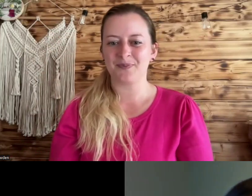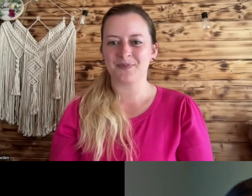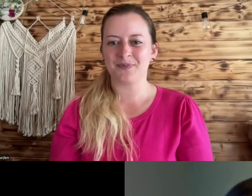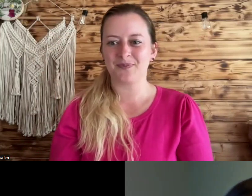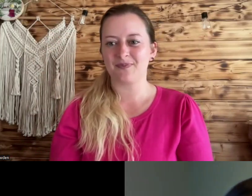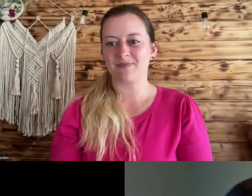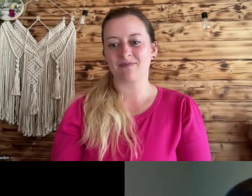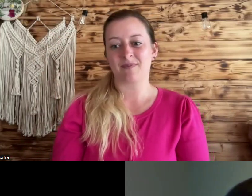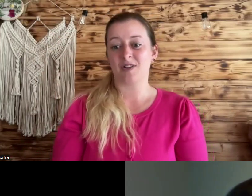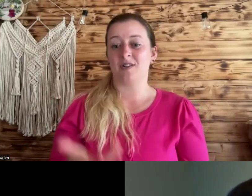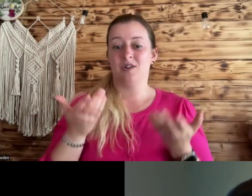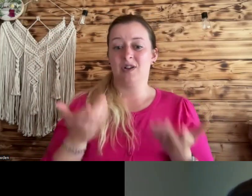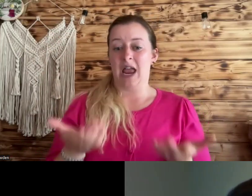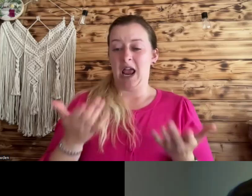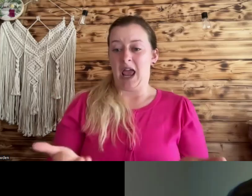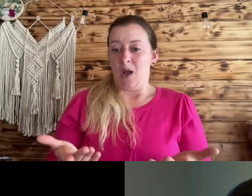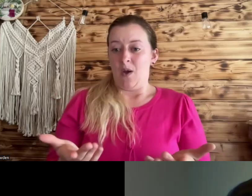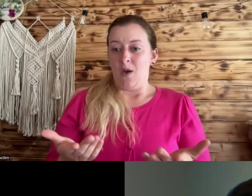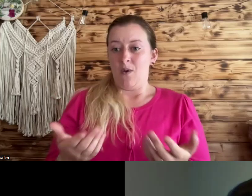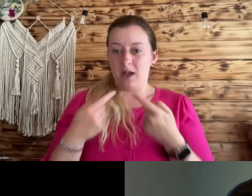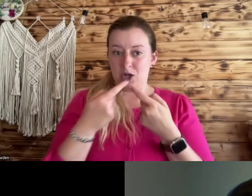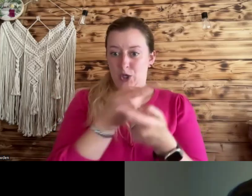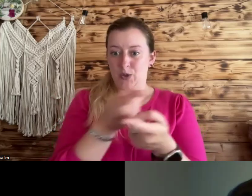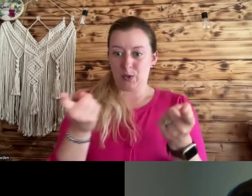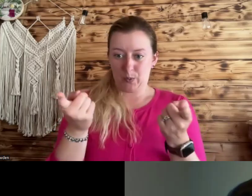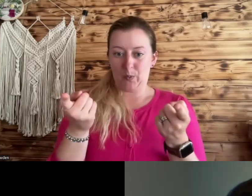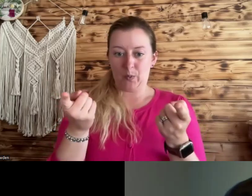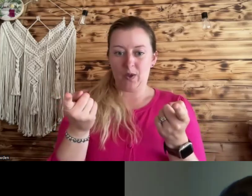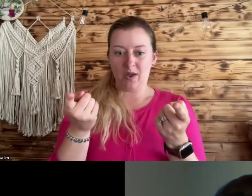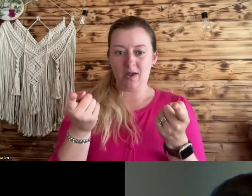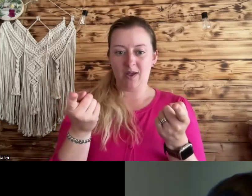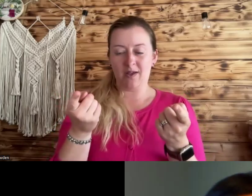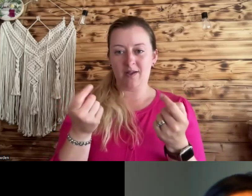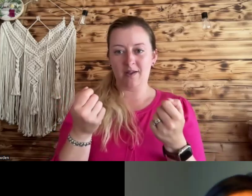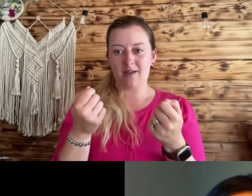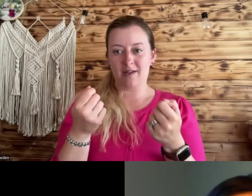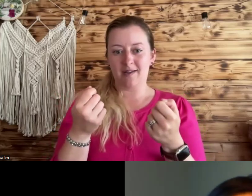anything that you found good or ask any questions. That's what we're here for. I'm just going to stop sharing so it's private for you.